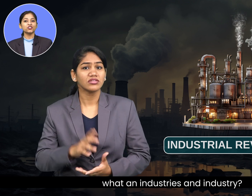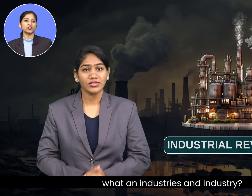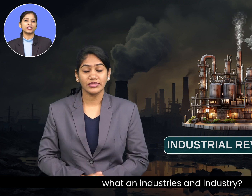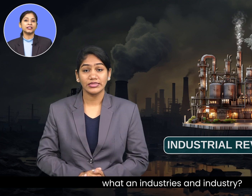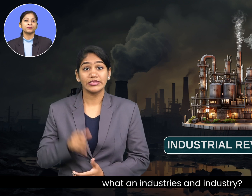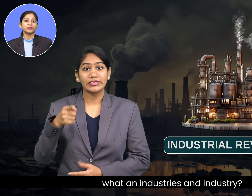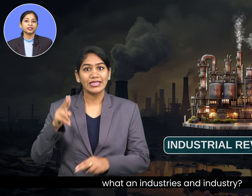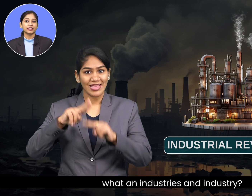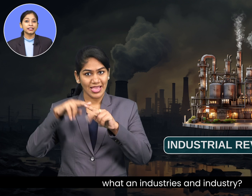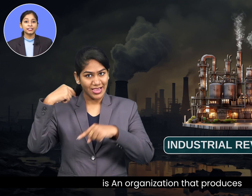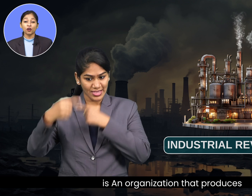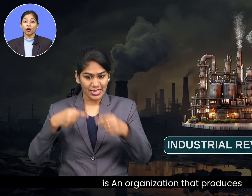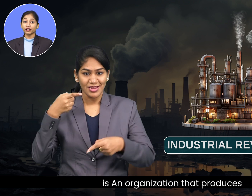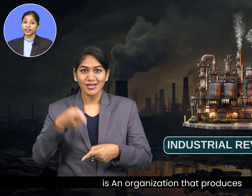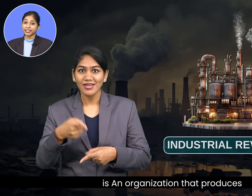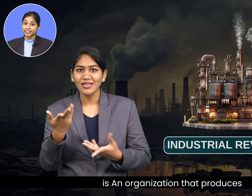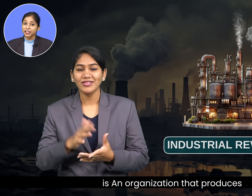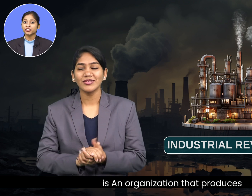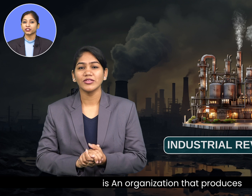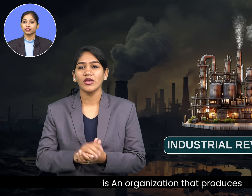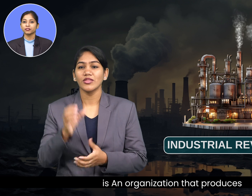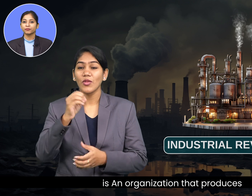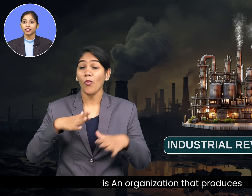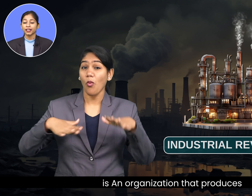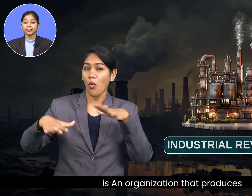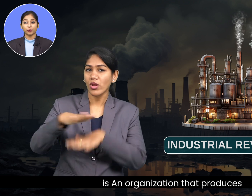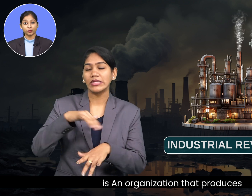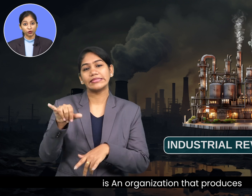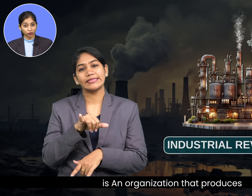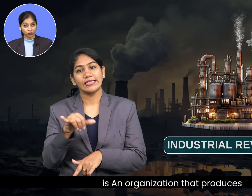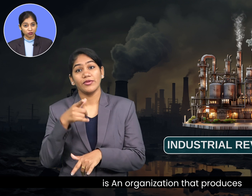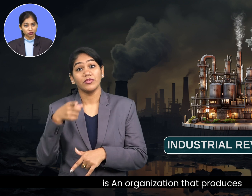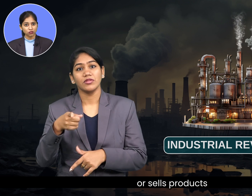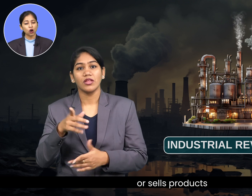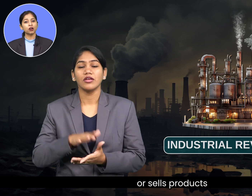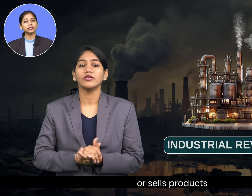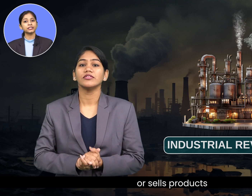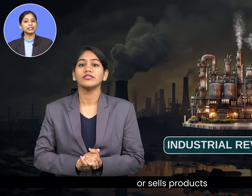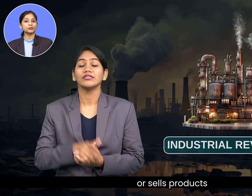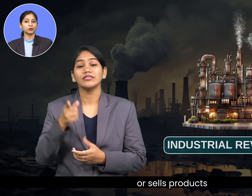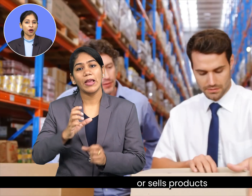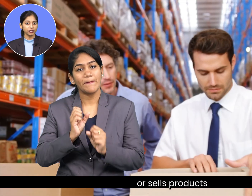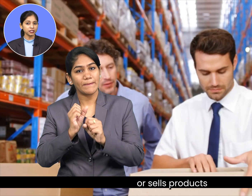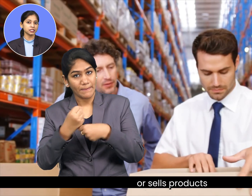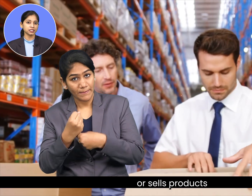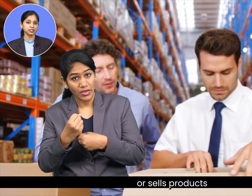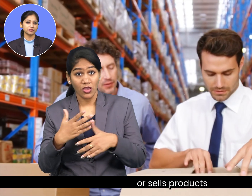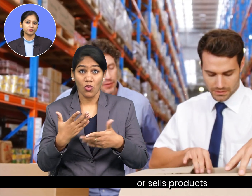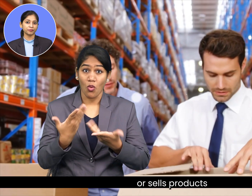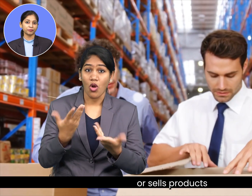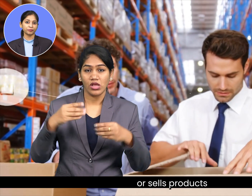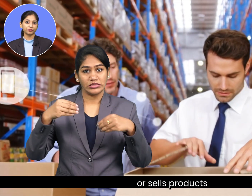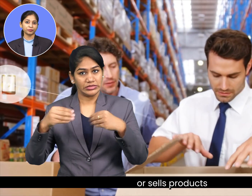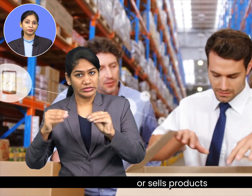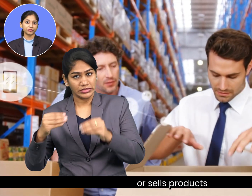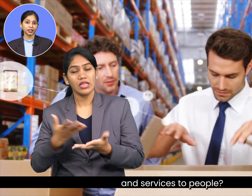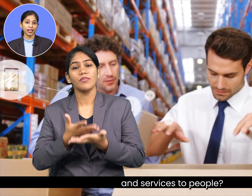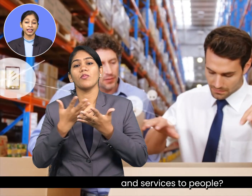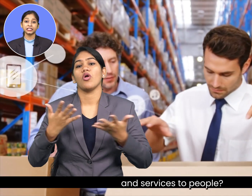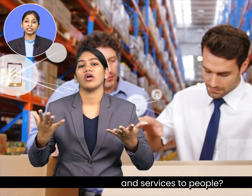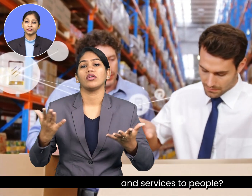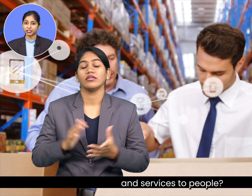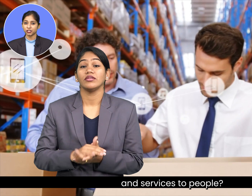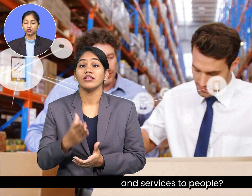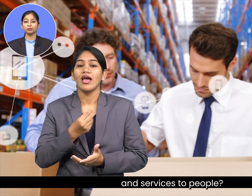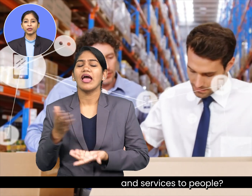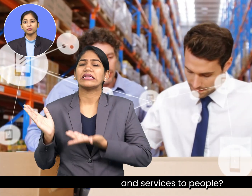An industry is an organization that produces or sells products